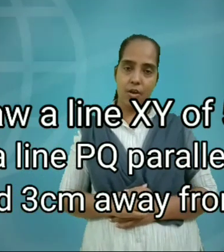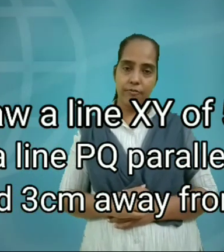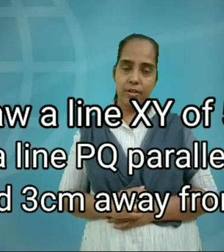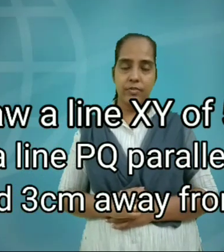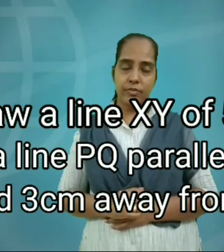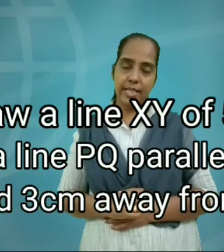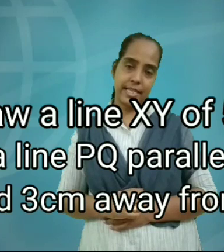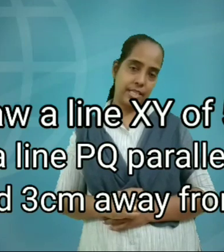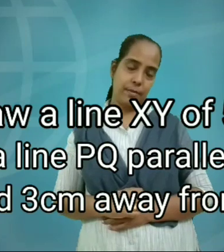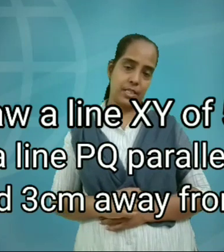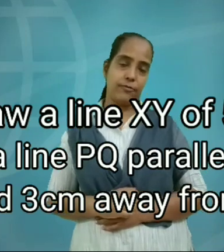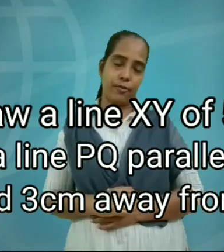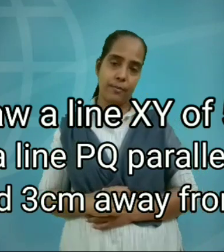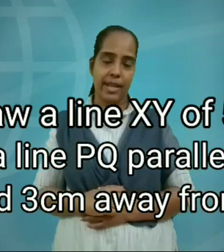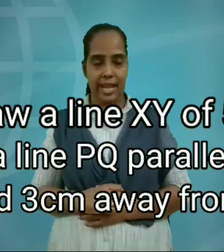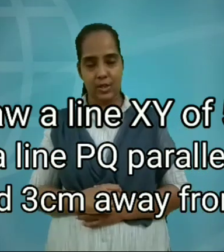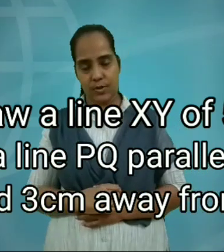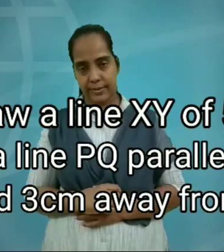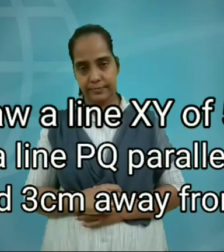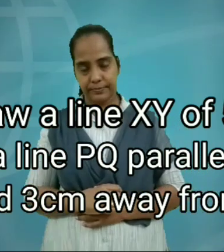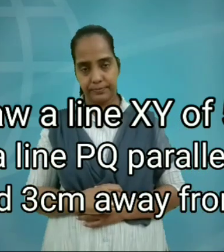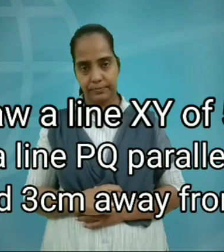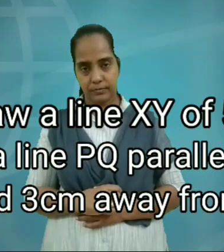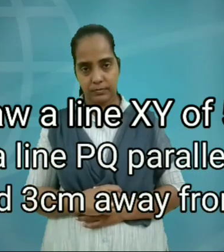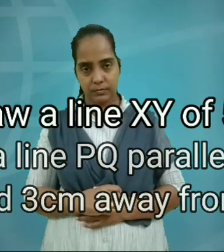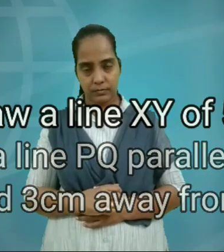of 3 cm from XY.